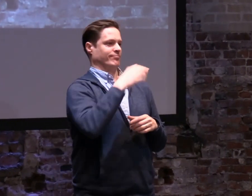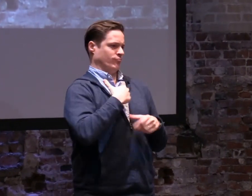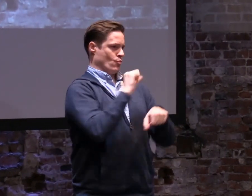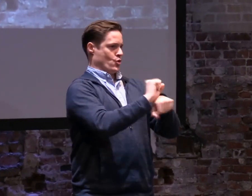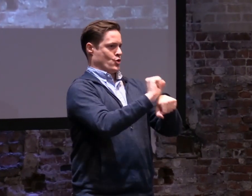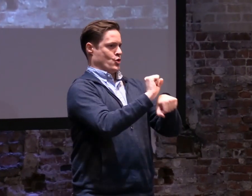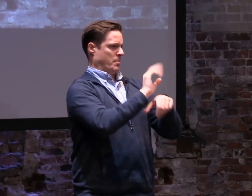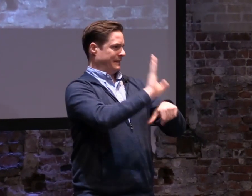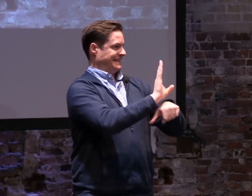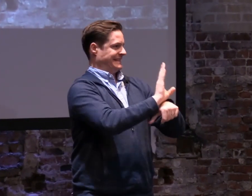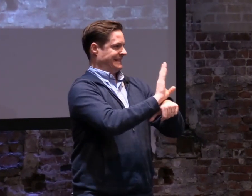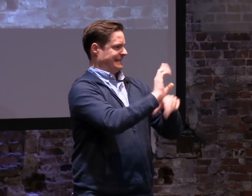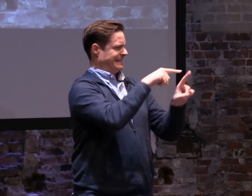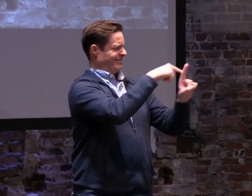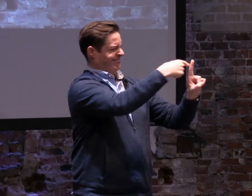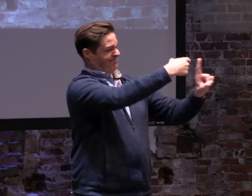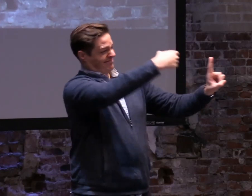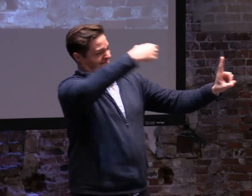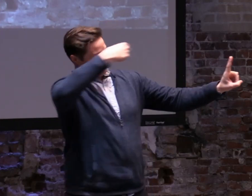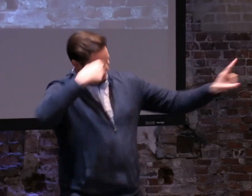I'm the founder of Convo, VRS.